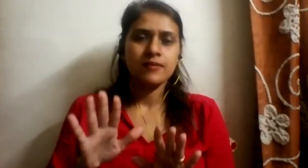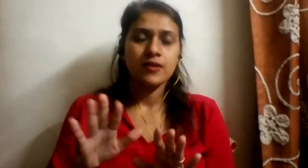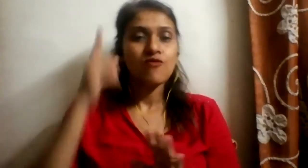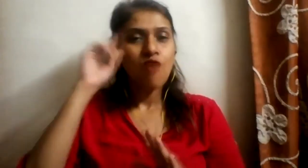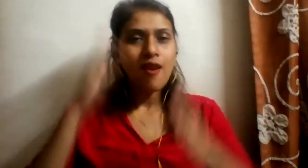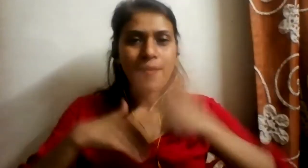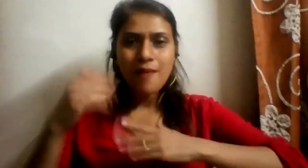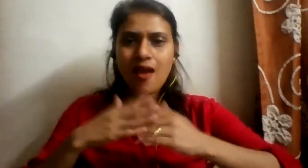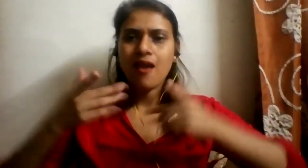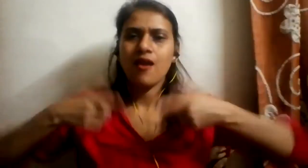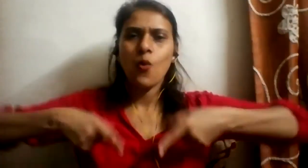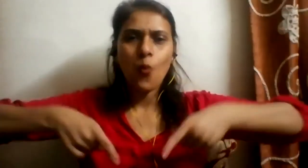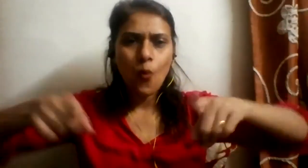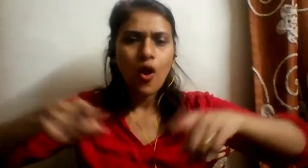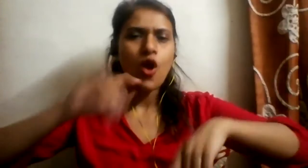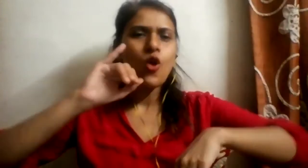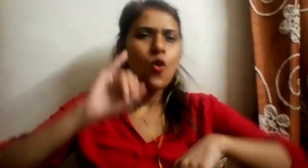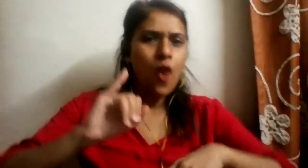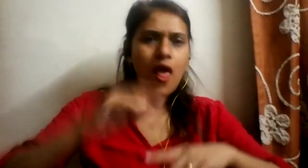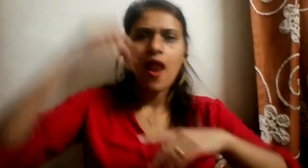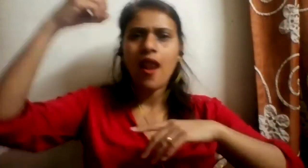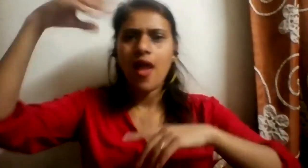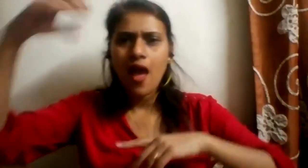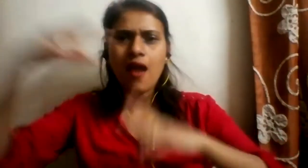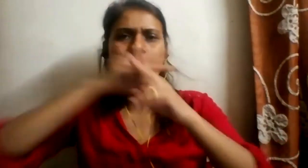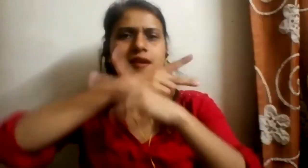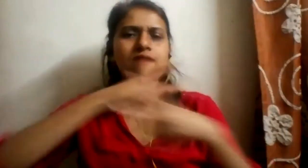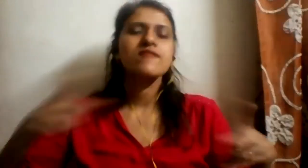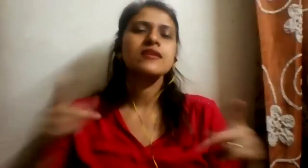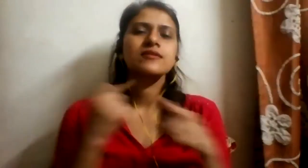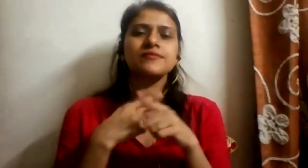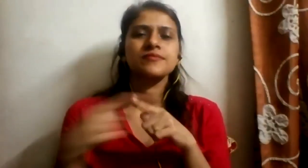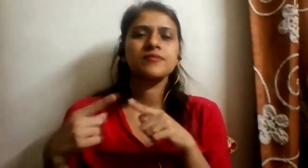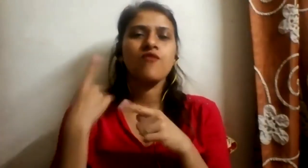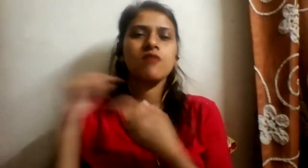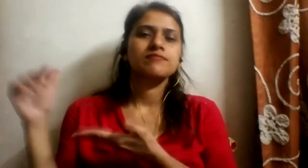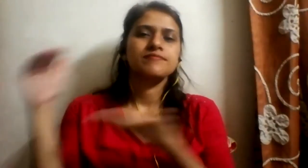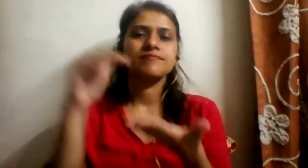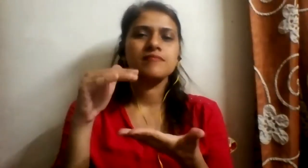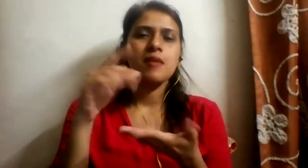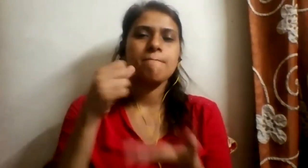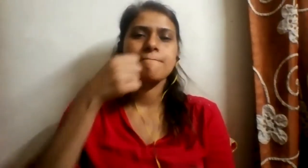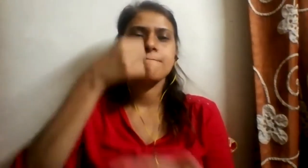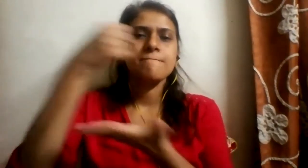public toilet, this, that, lighting, etc., and modern amenities, internet, and other